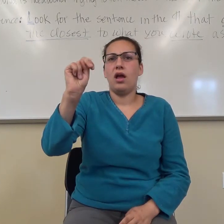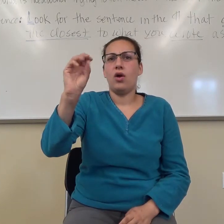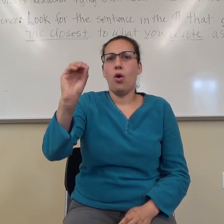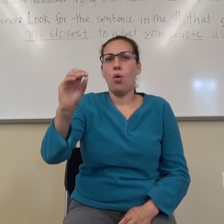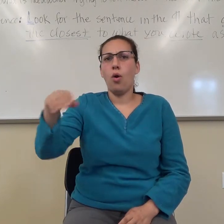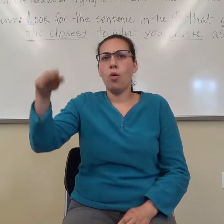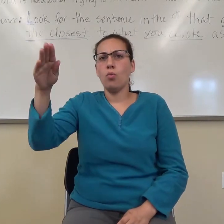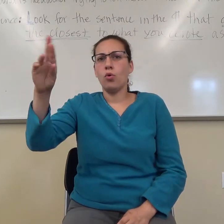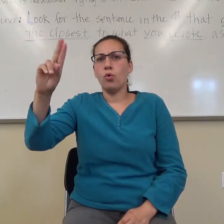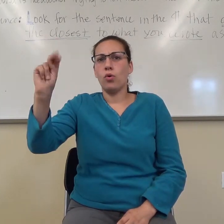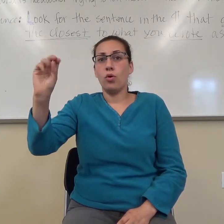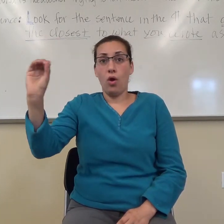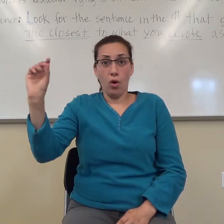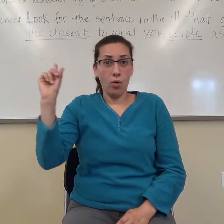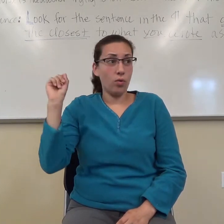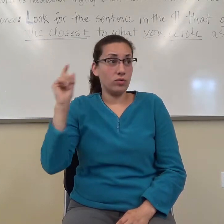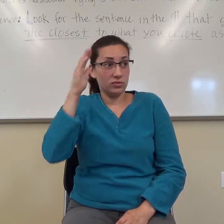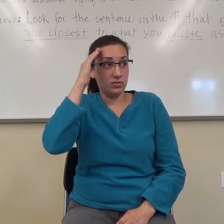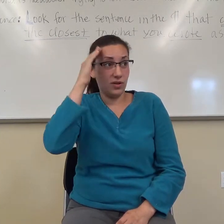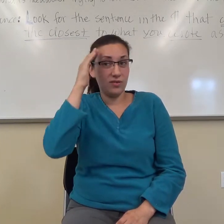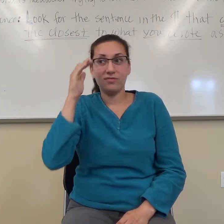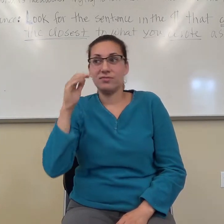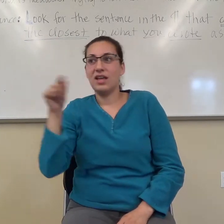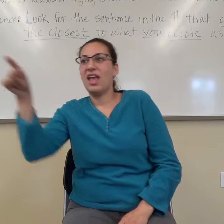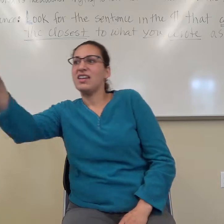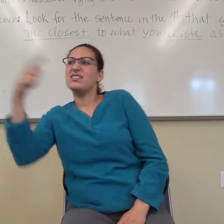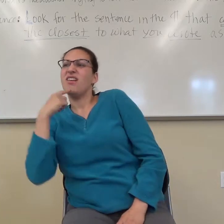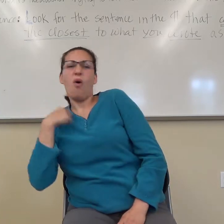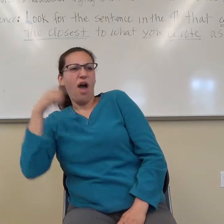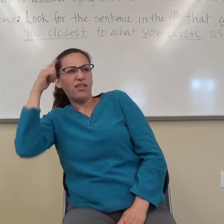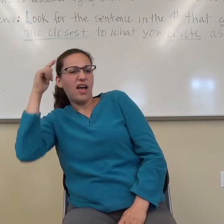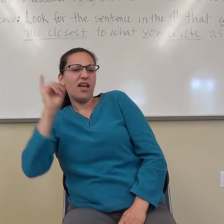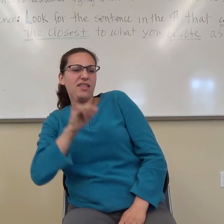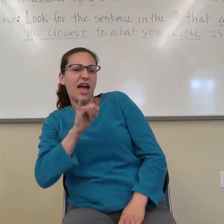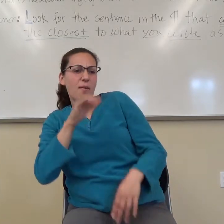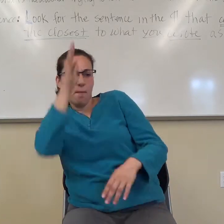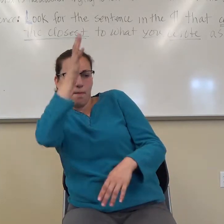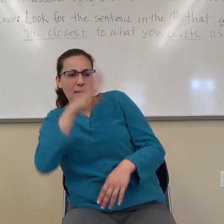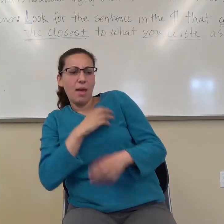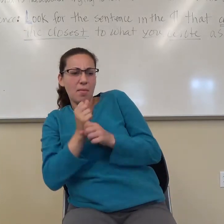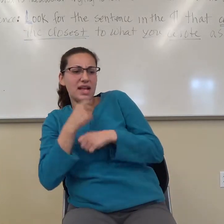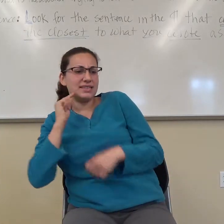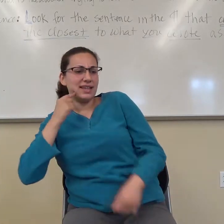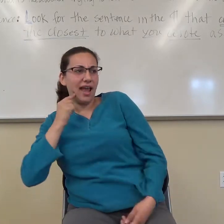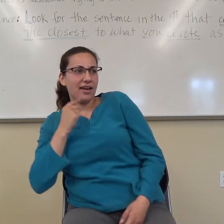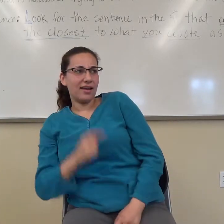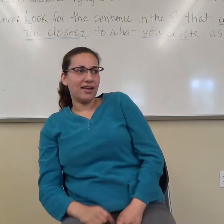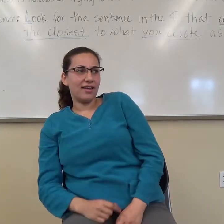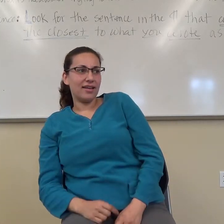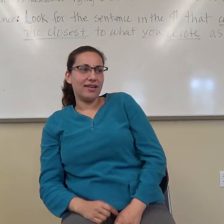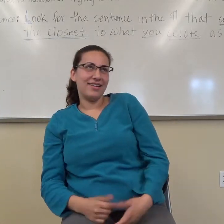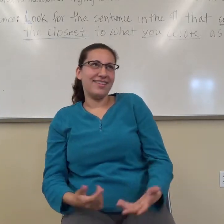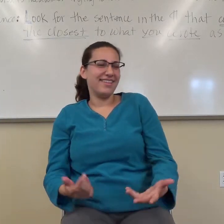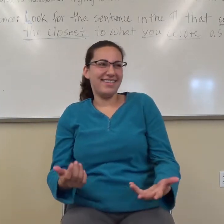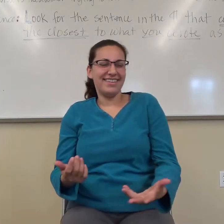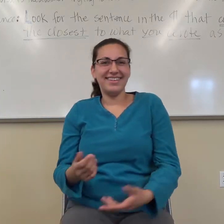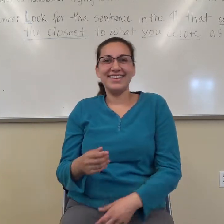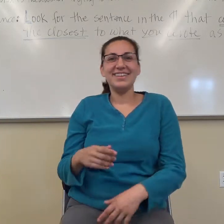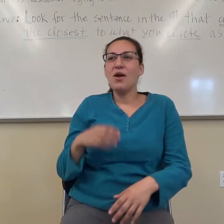candy. Okay, well, do you, what nationality is this person